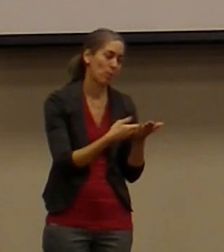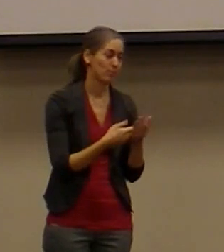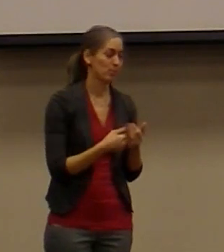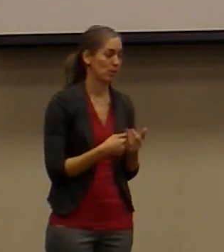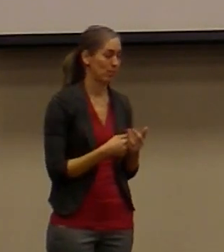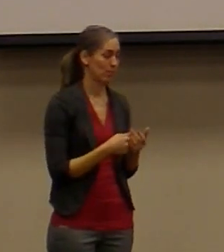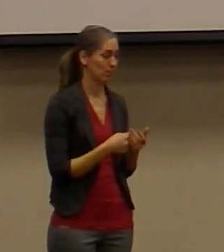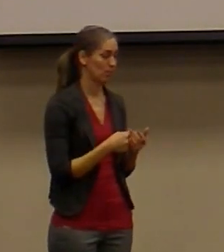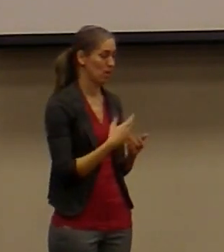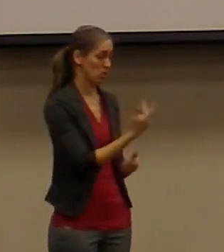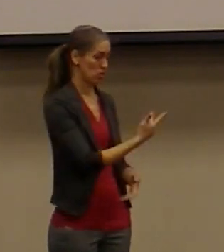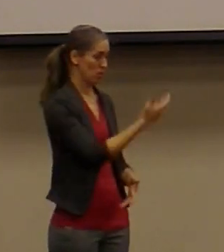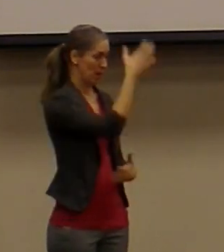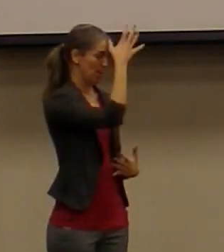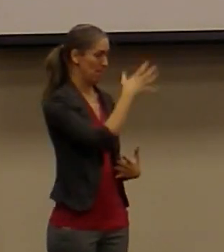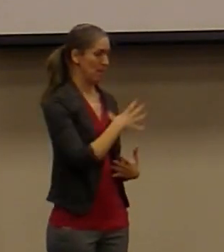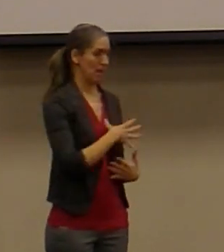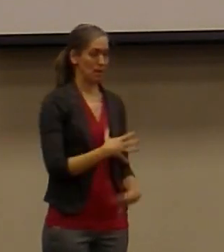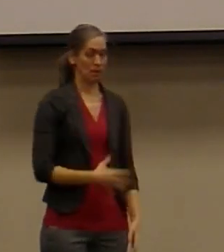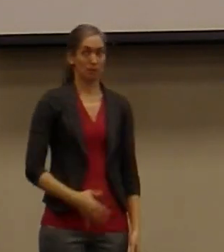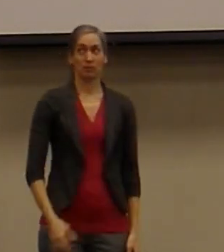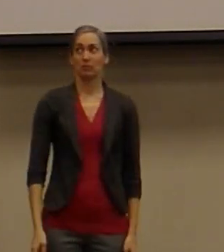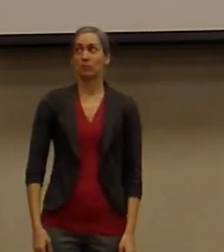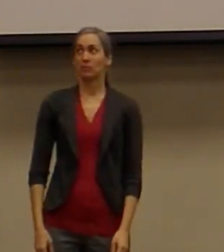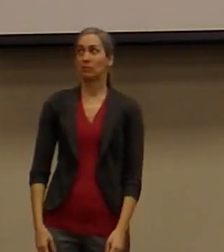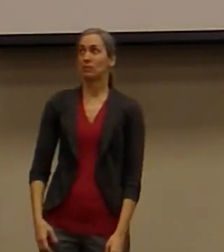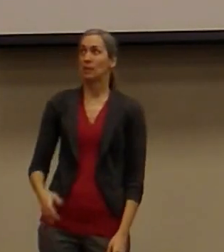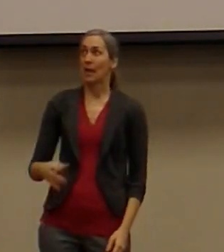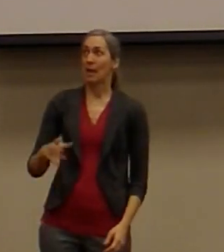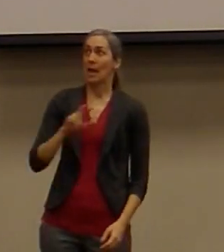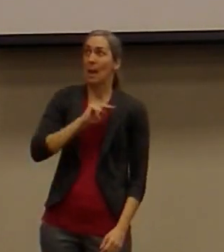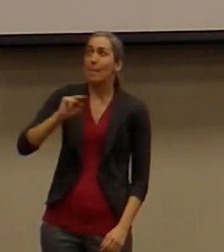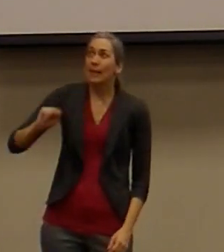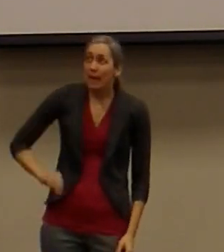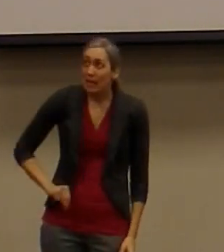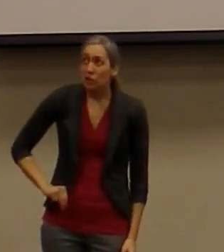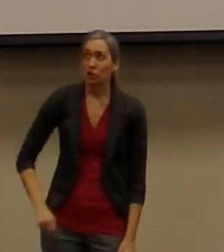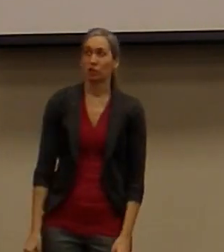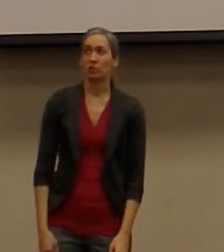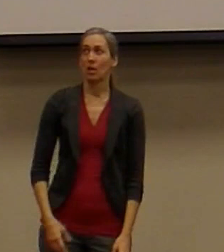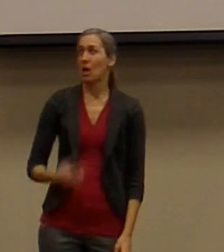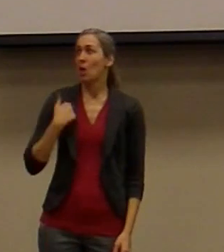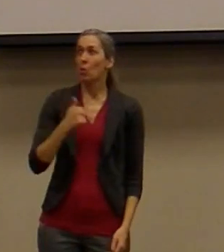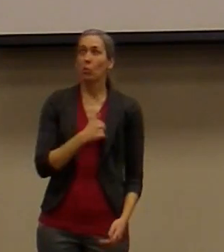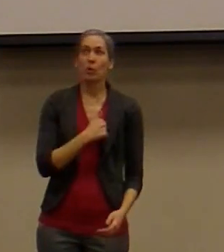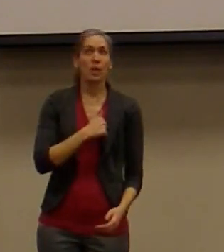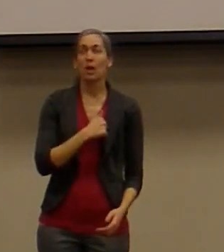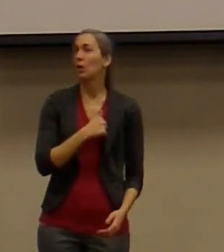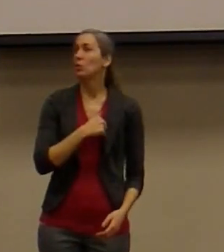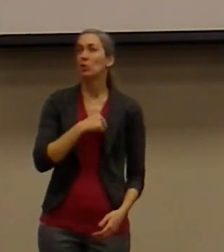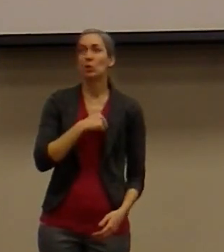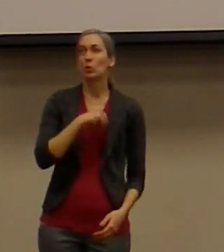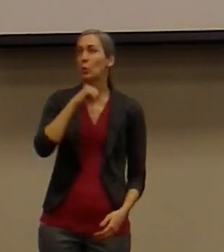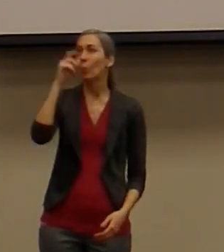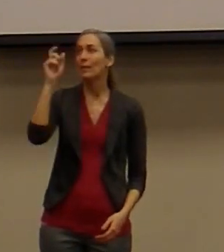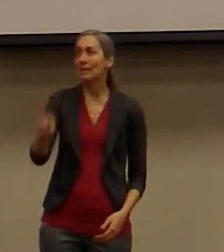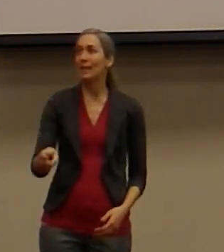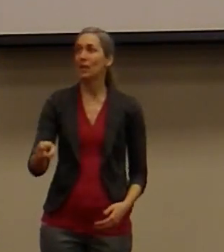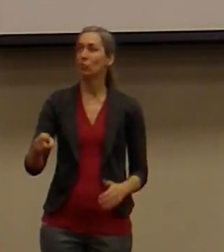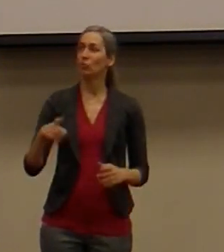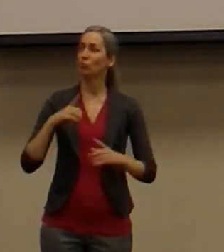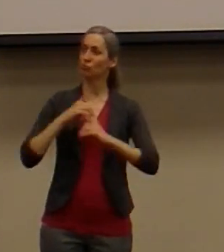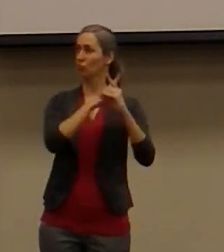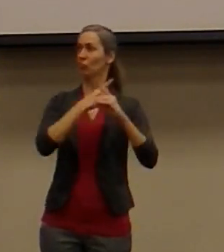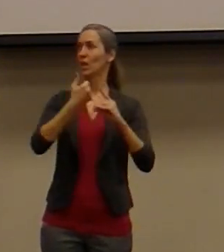Shadrach, Meshach, and Abednego replied to the king, O Nebuchadnezzar, we do not need to defend ourselves before you in